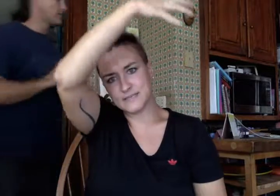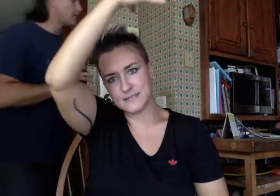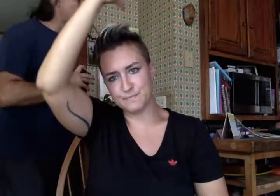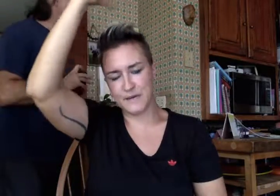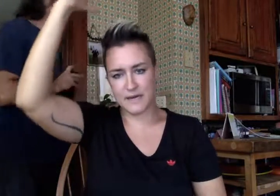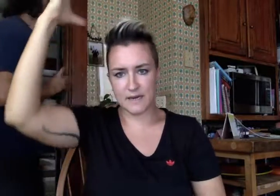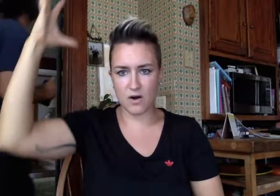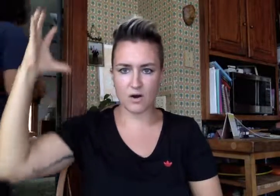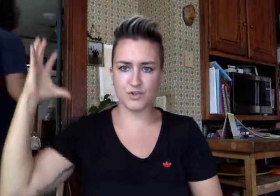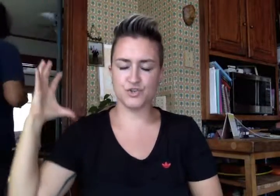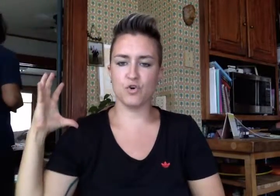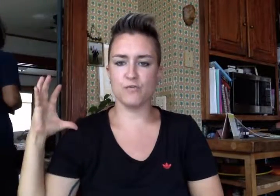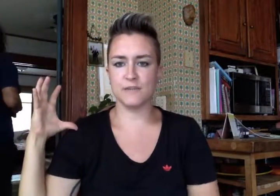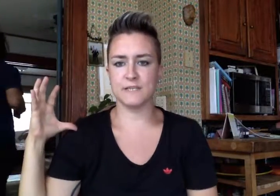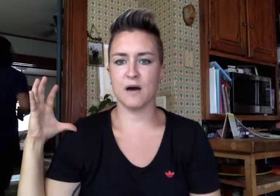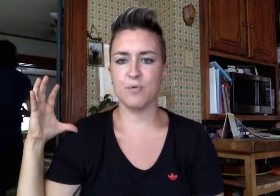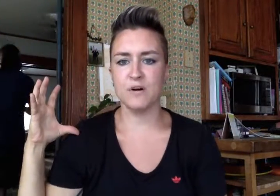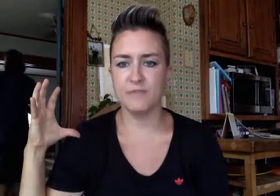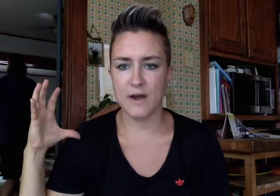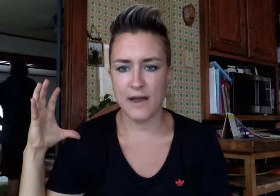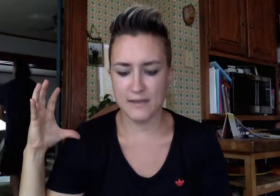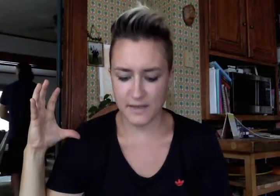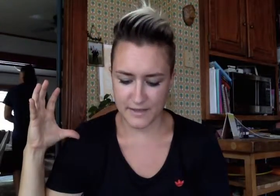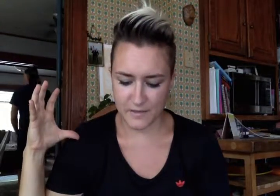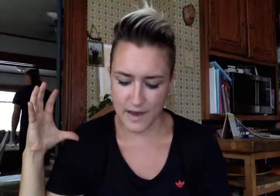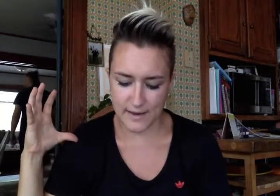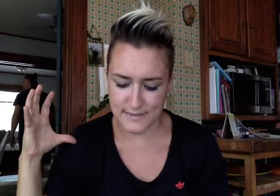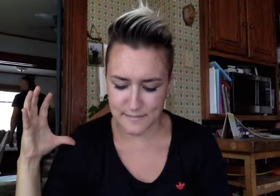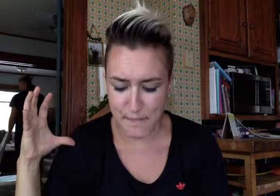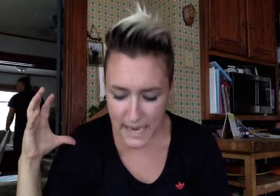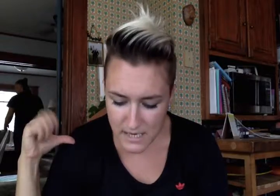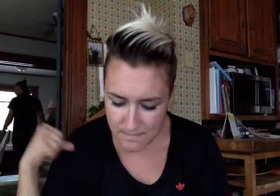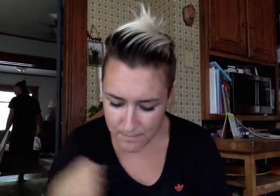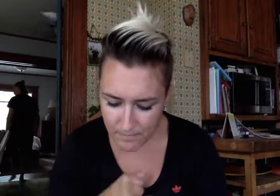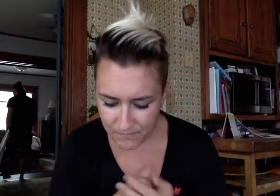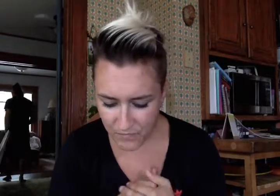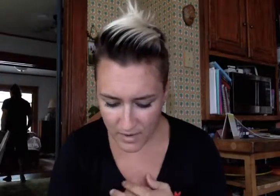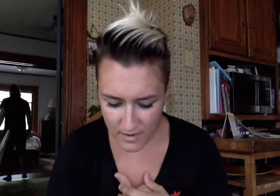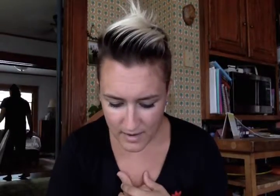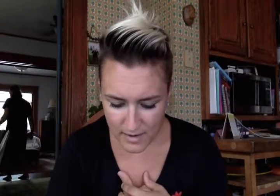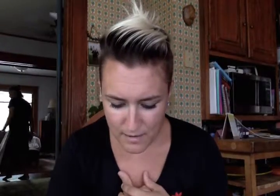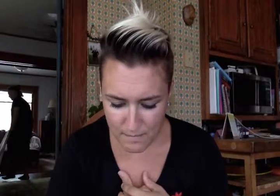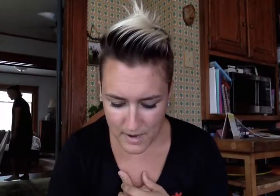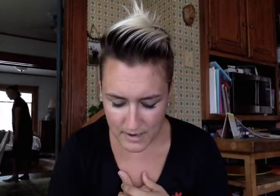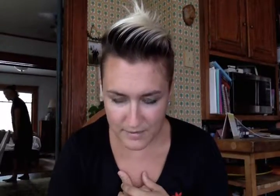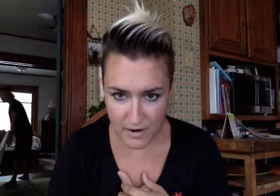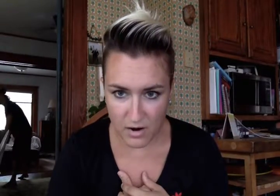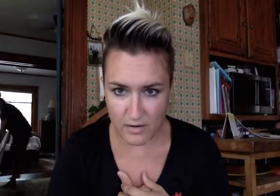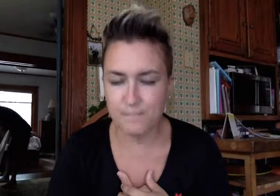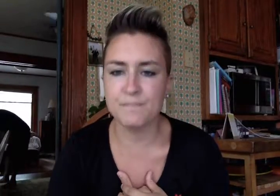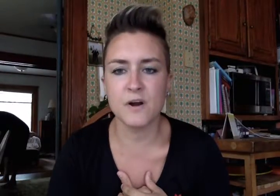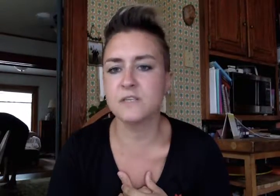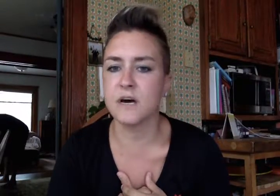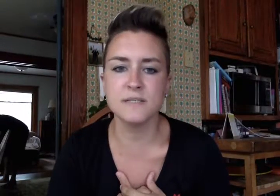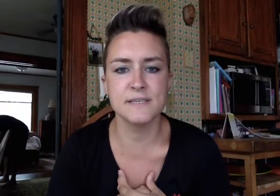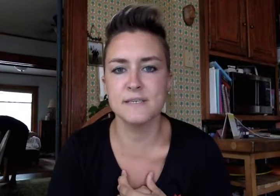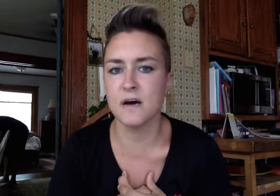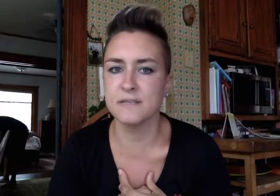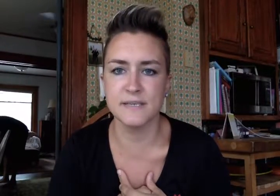this big arch over the top of your head like the lion's mane. And there are tons and tons and